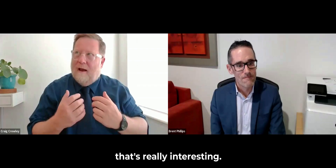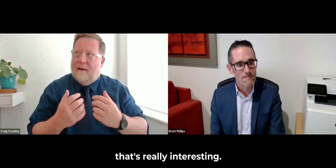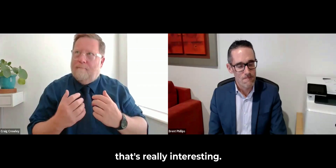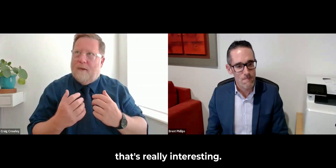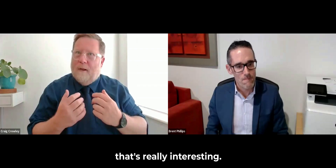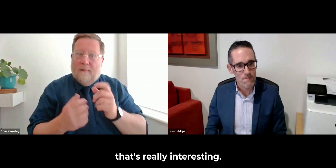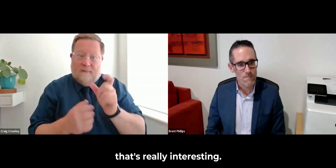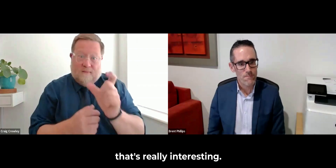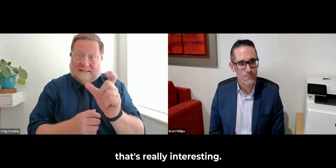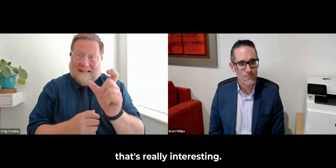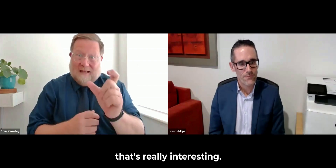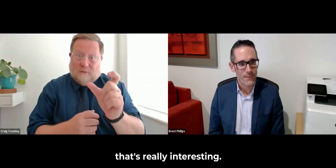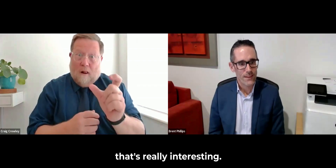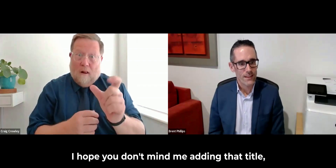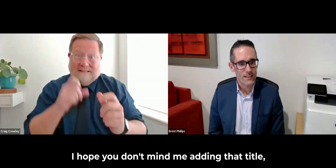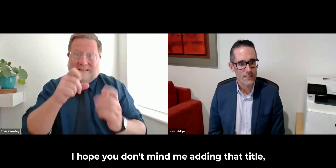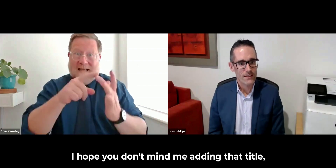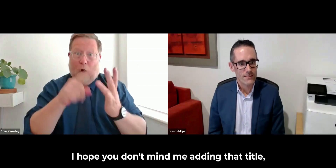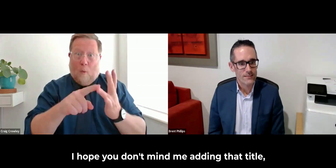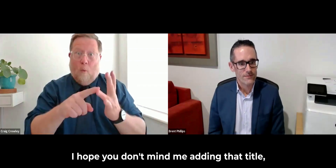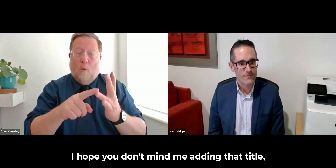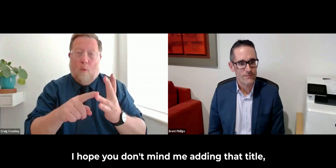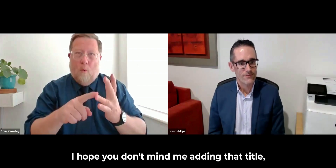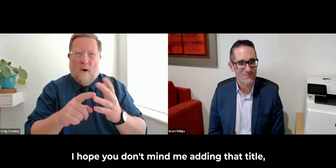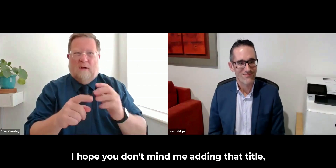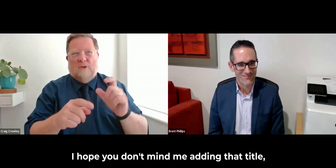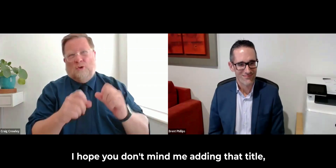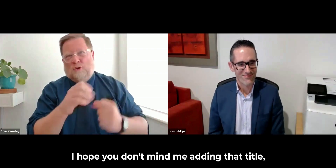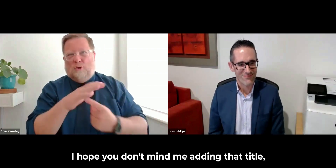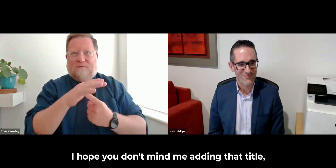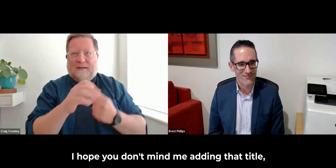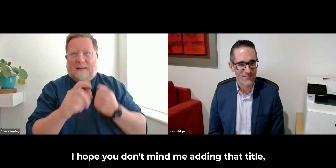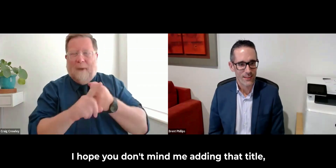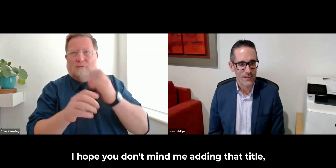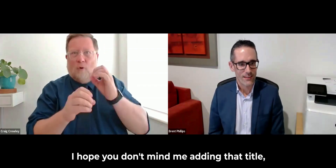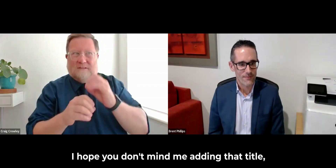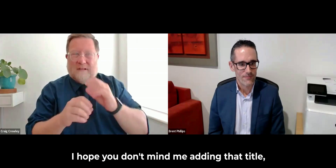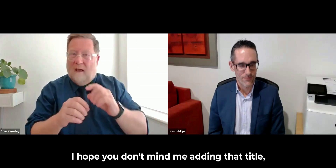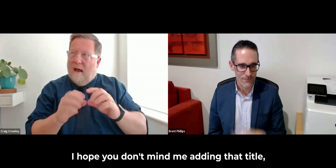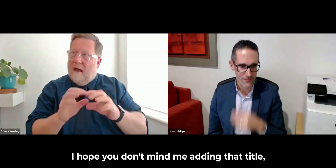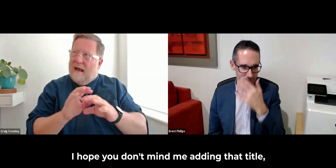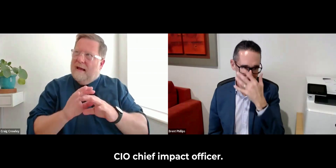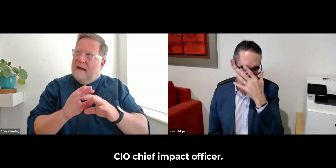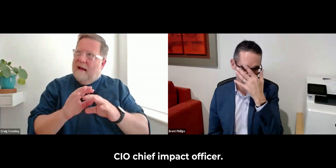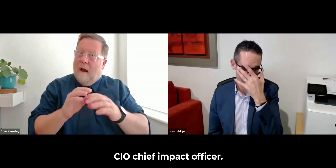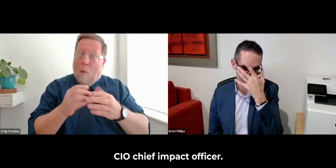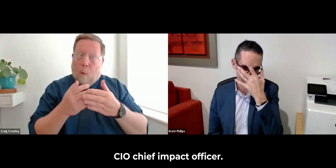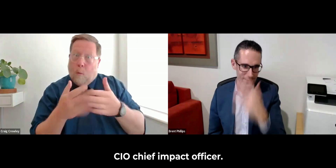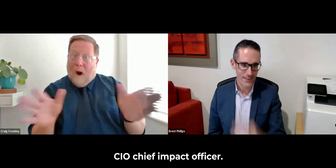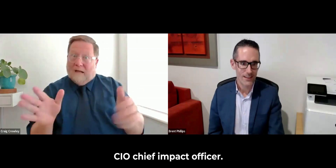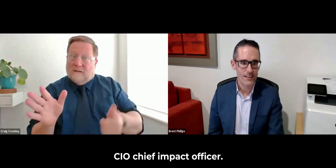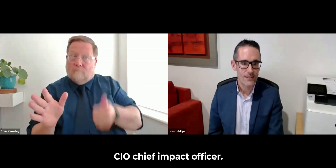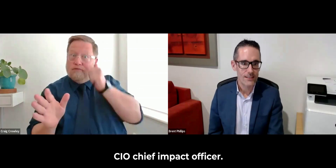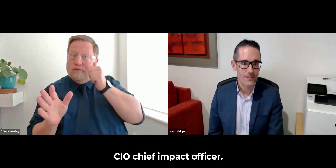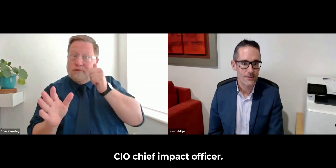That's really interesting. I hope you don't mind me adding that title, CIO, Chief Impact